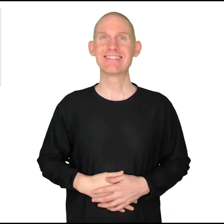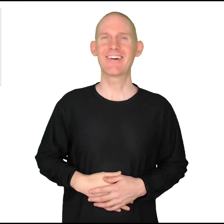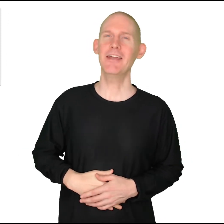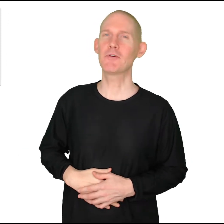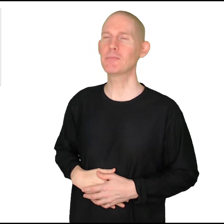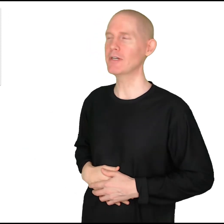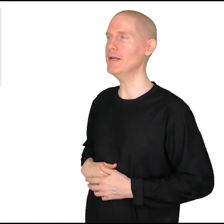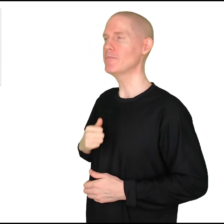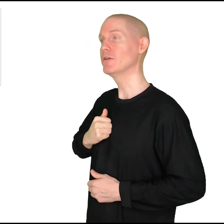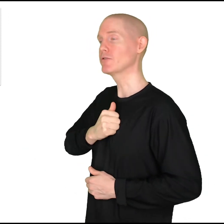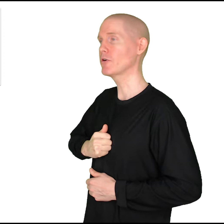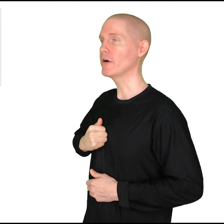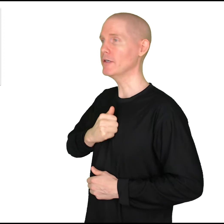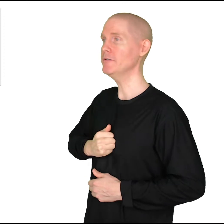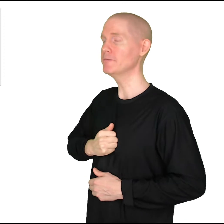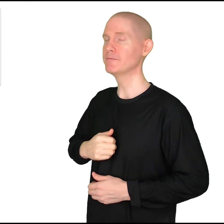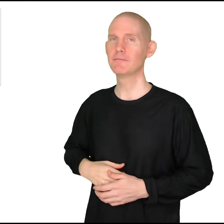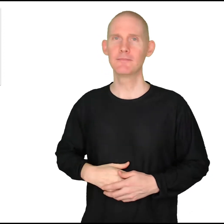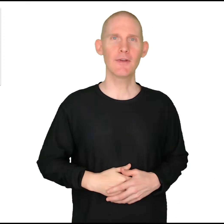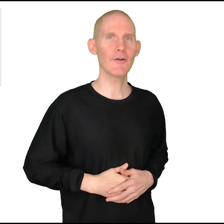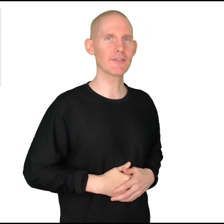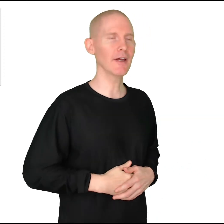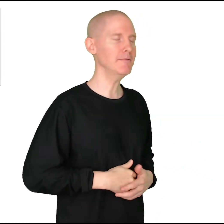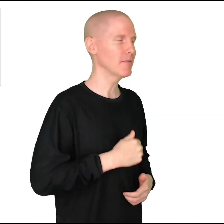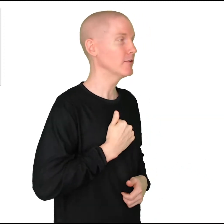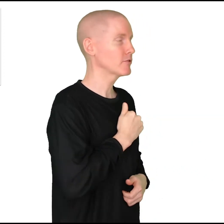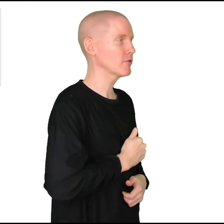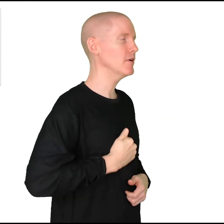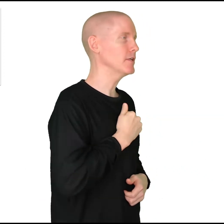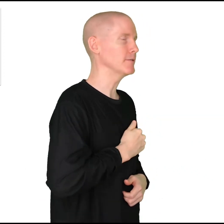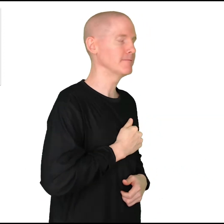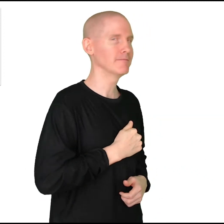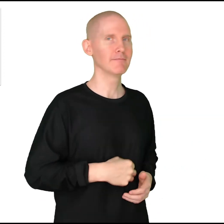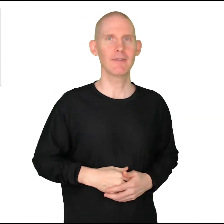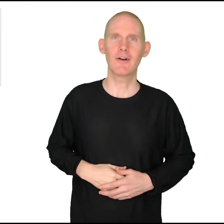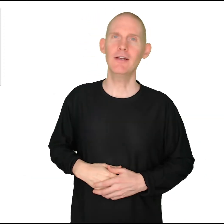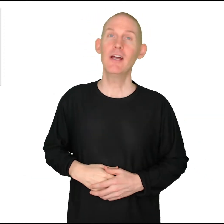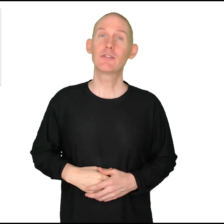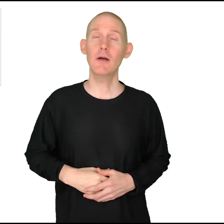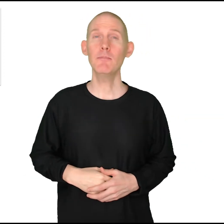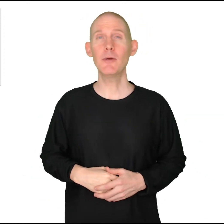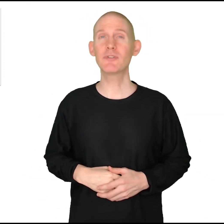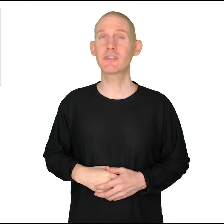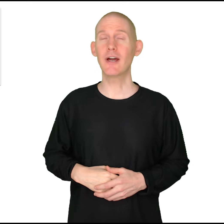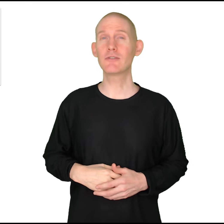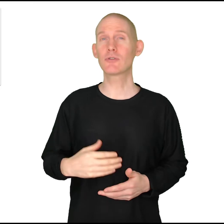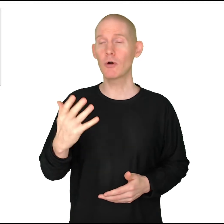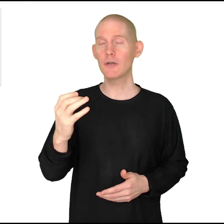okay, from the side, sorry. Other side, sorry. All right. Some people sign sorry using